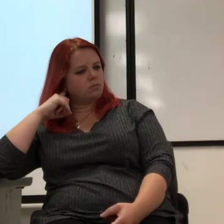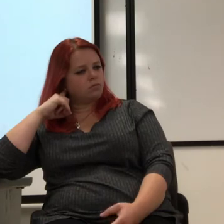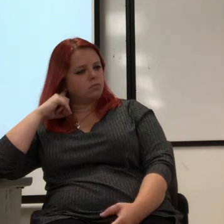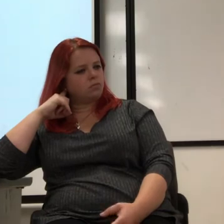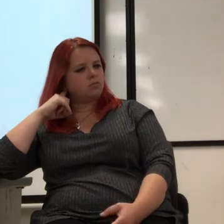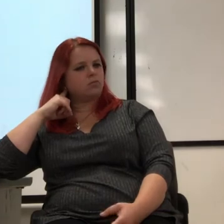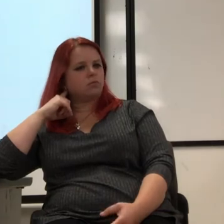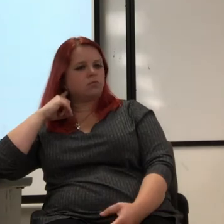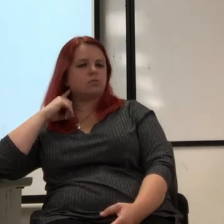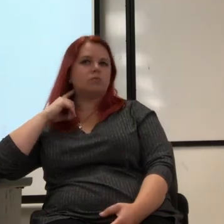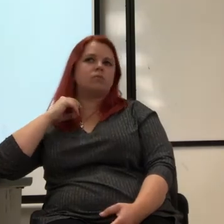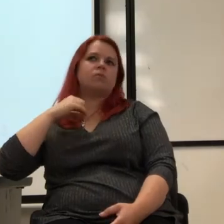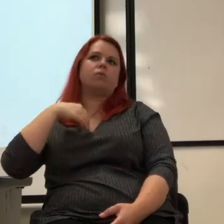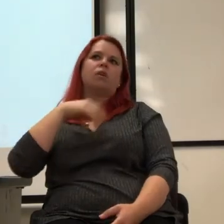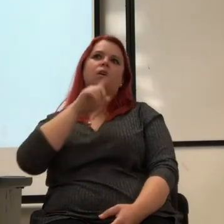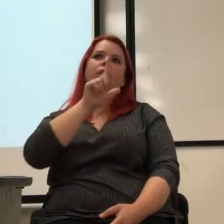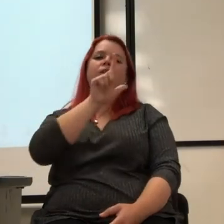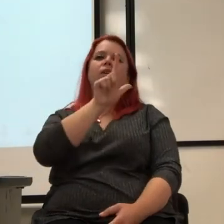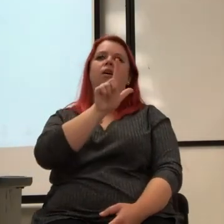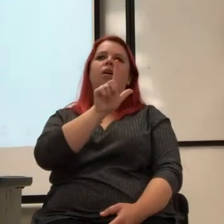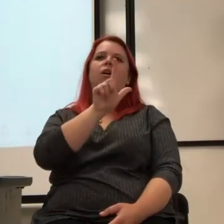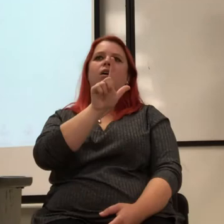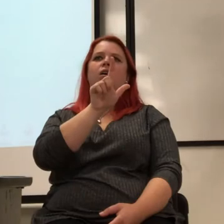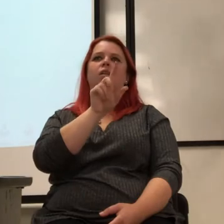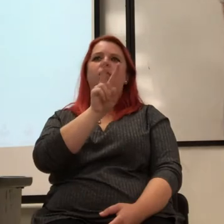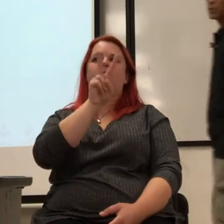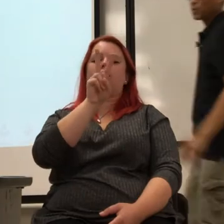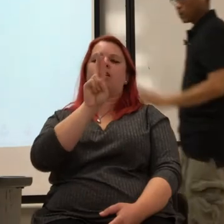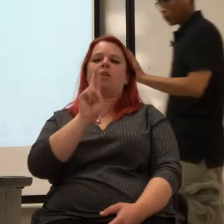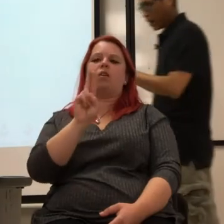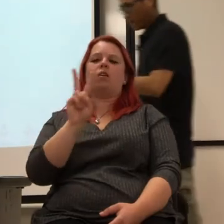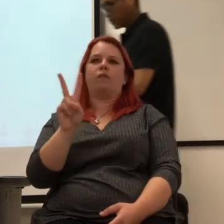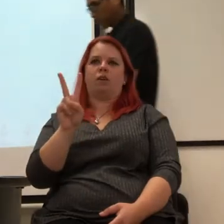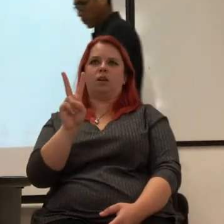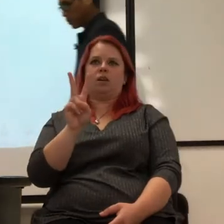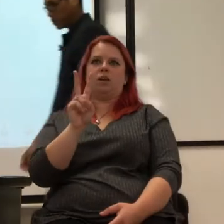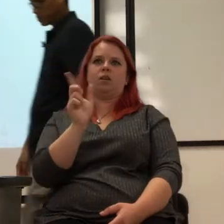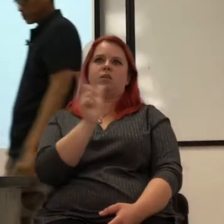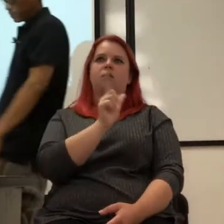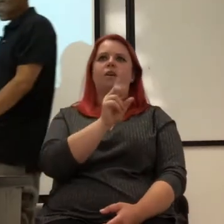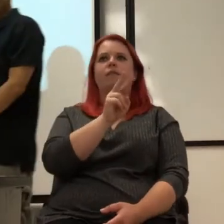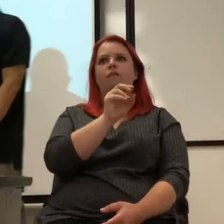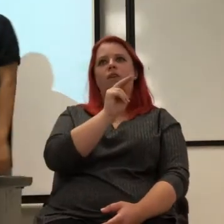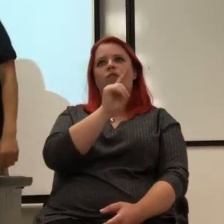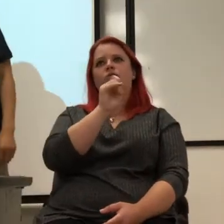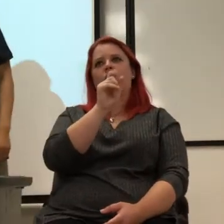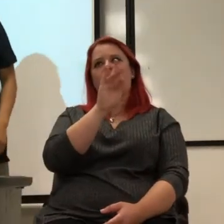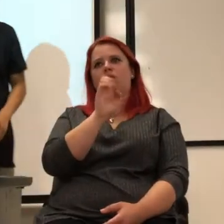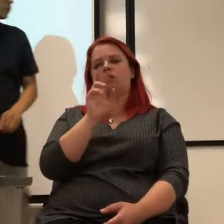So we got LV, RV. We have left ventricle, right ventricle.